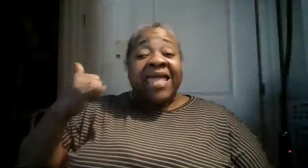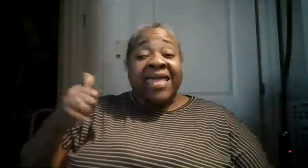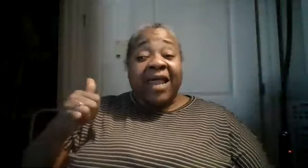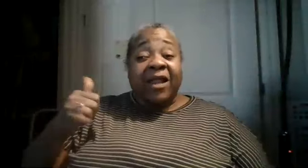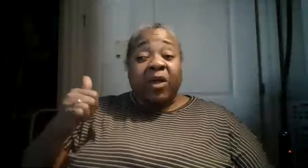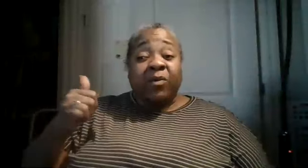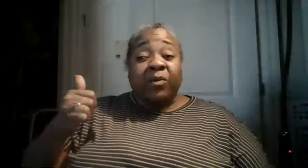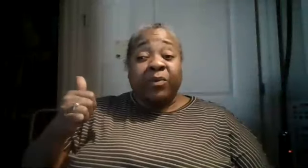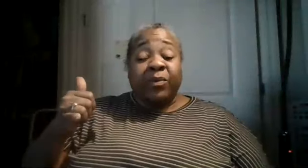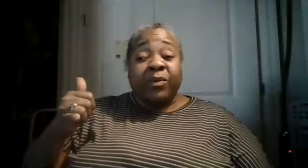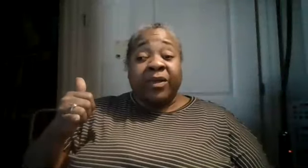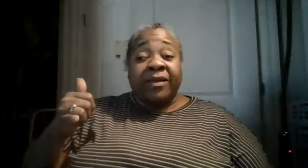Yellow.